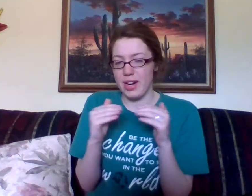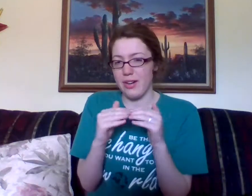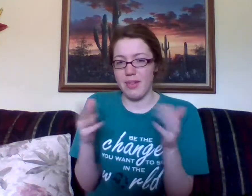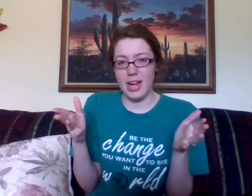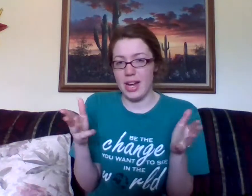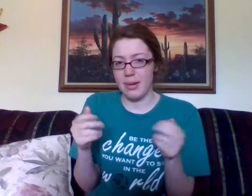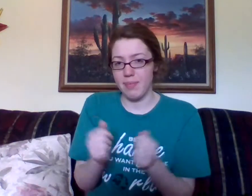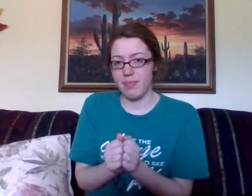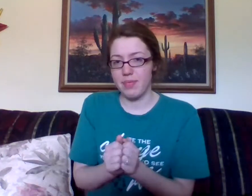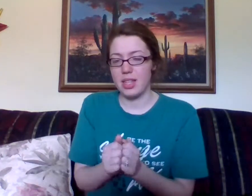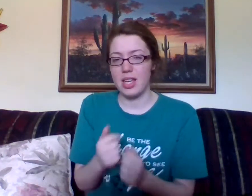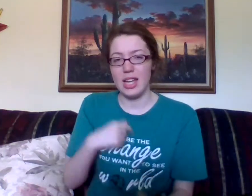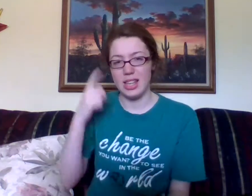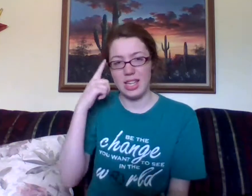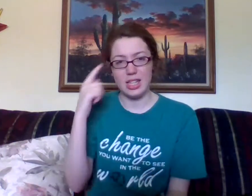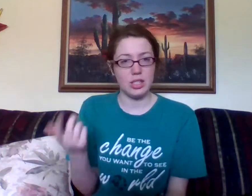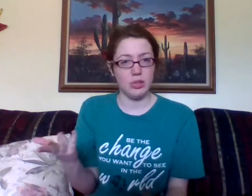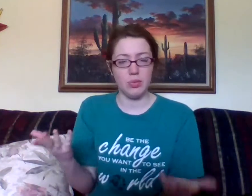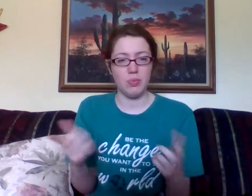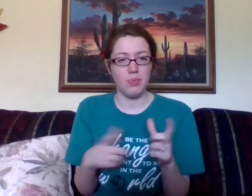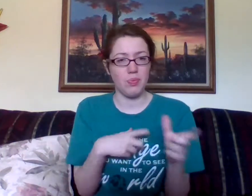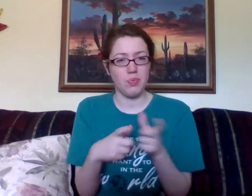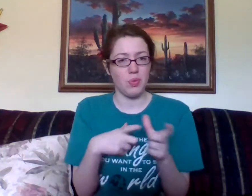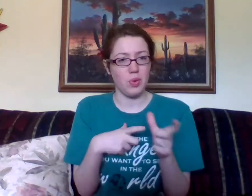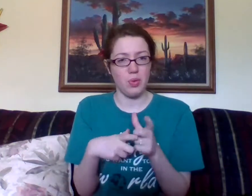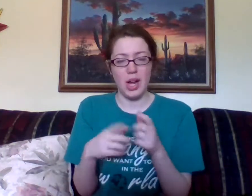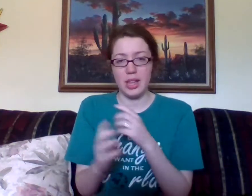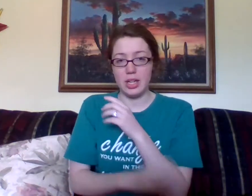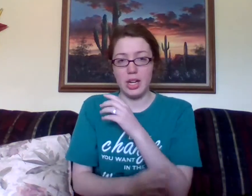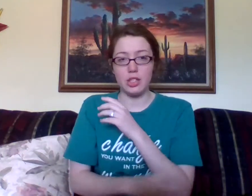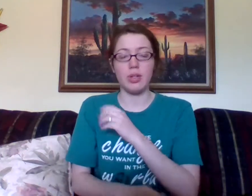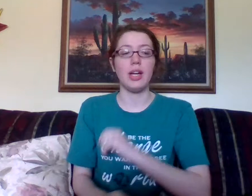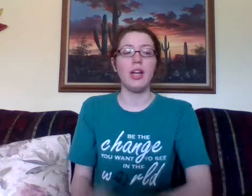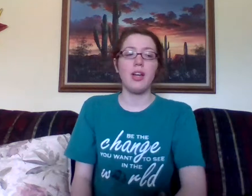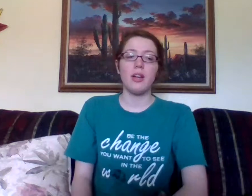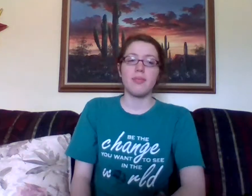fair way, I think, to run the country.